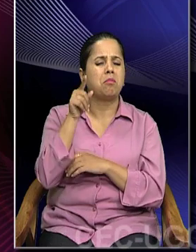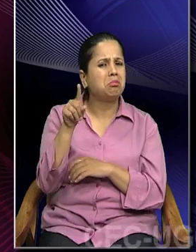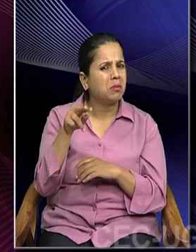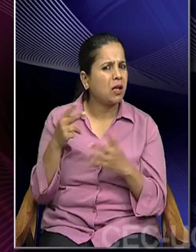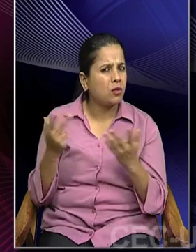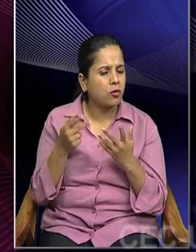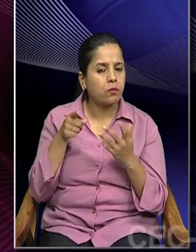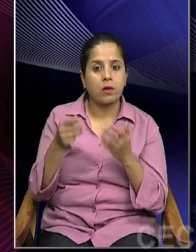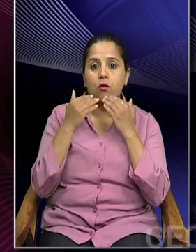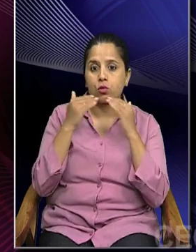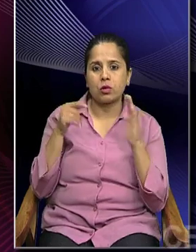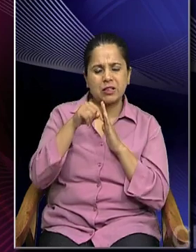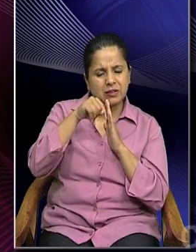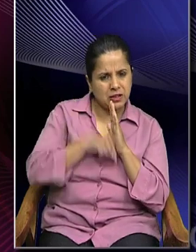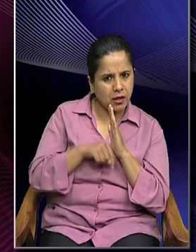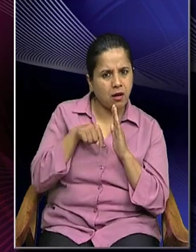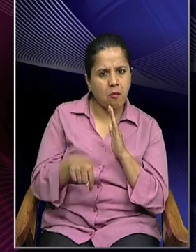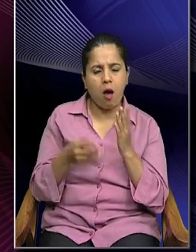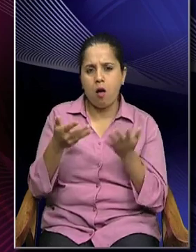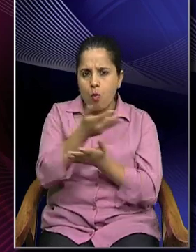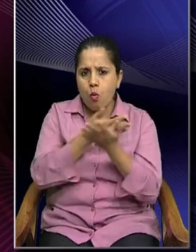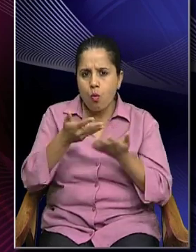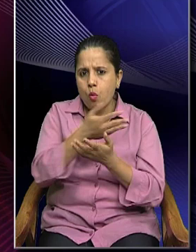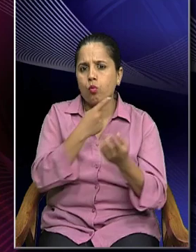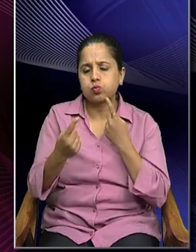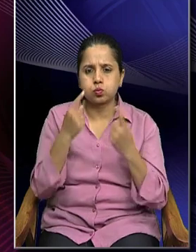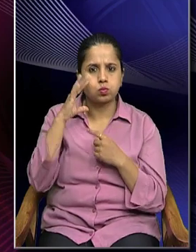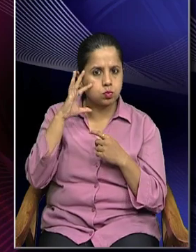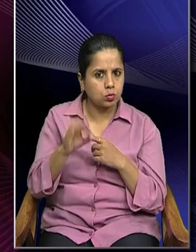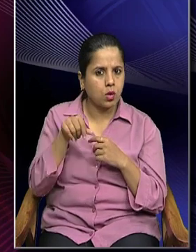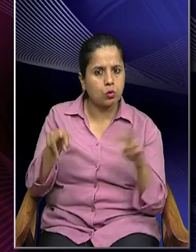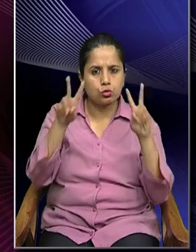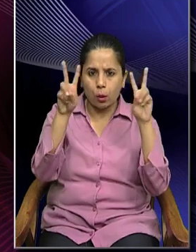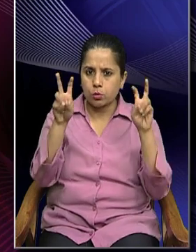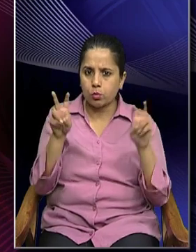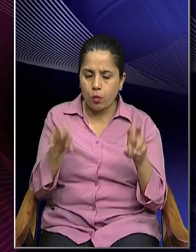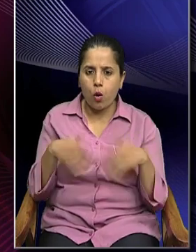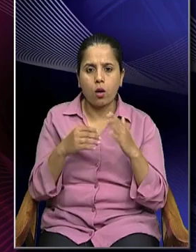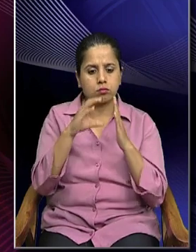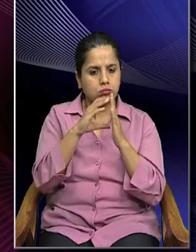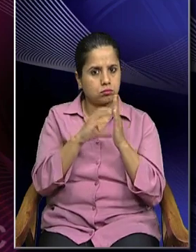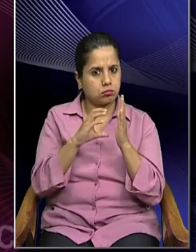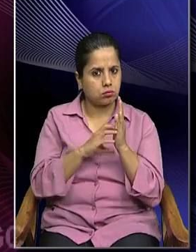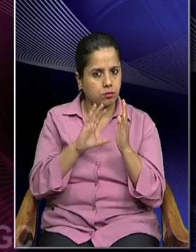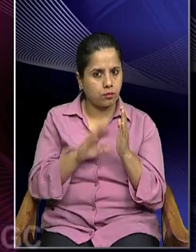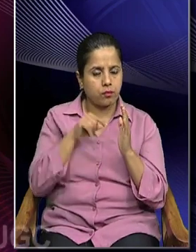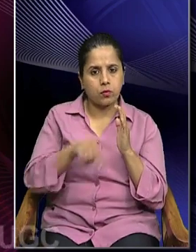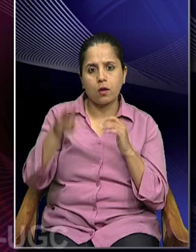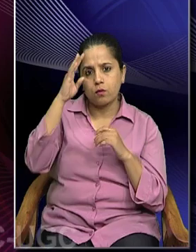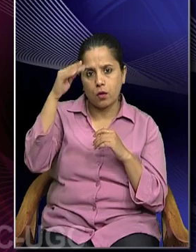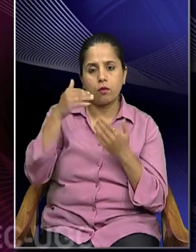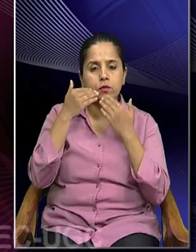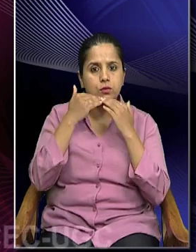students engage in deep critical discussions on a specific topic or the text. The philosophy